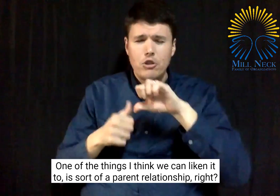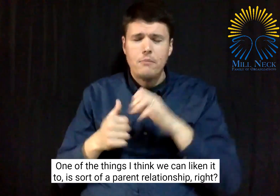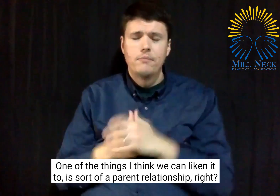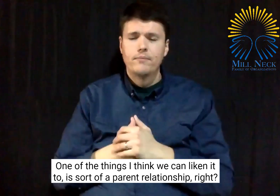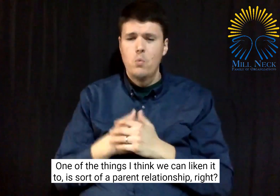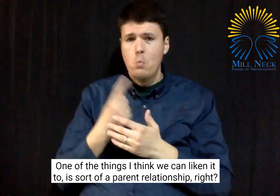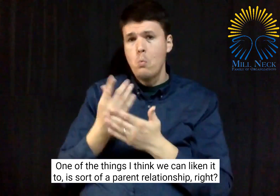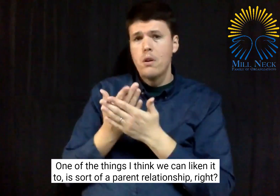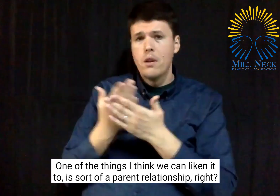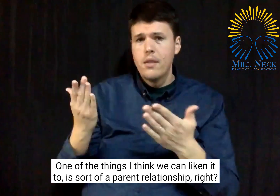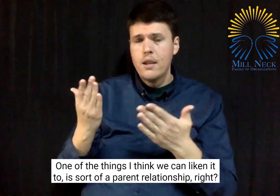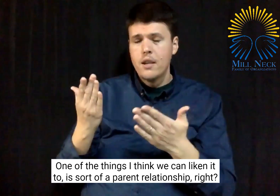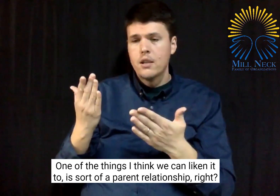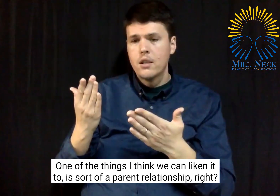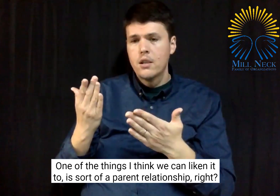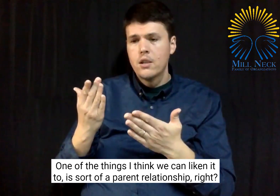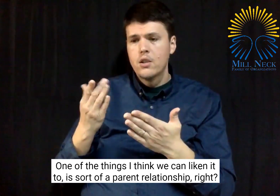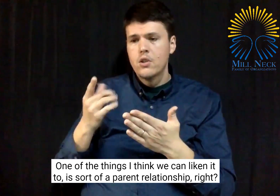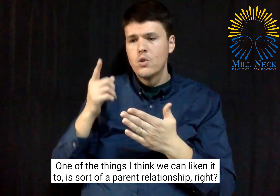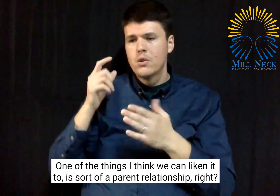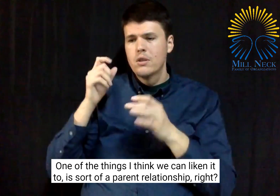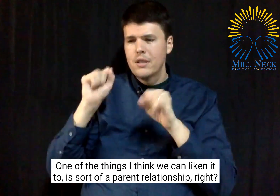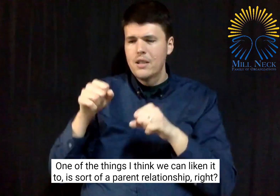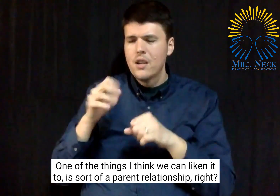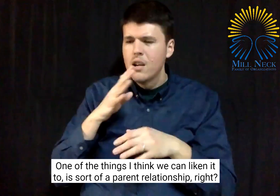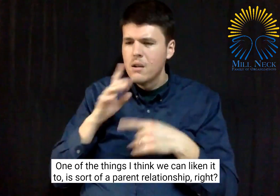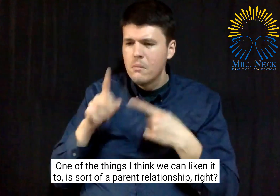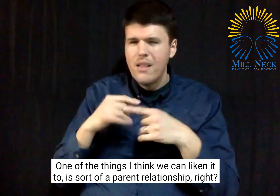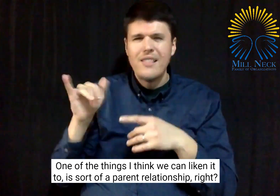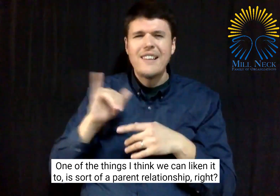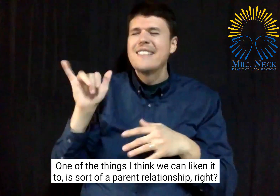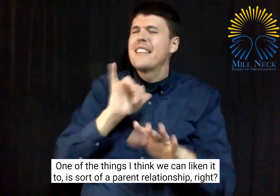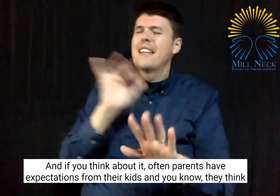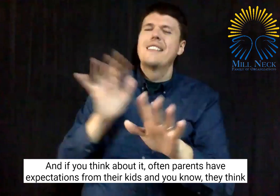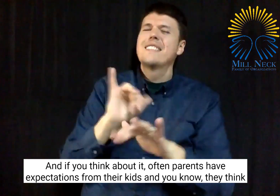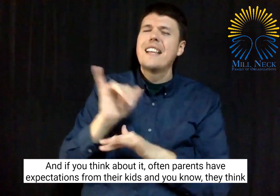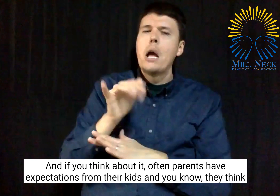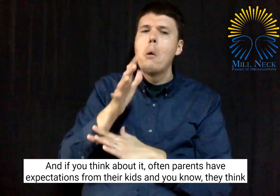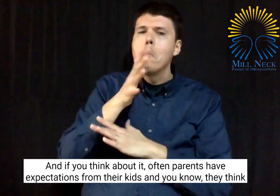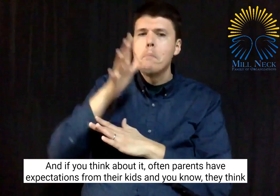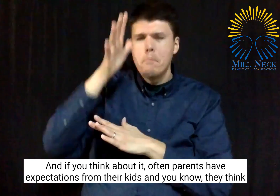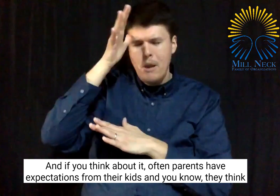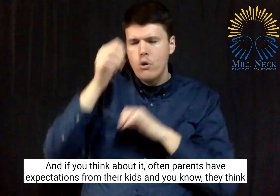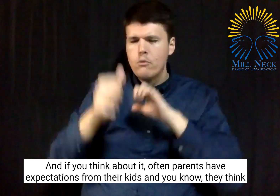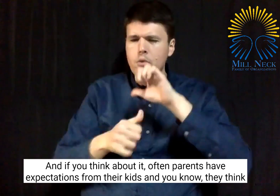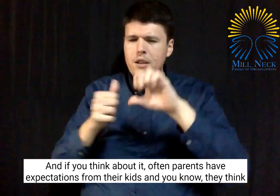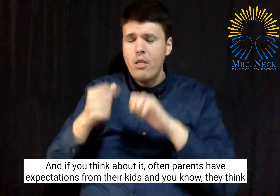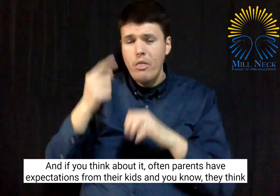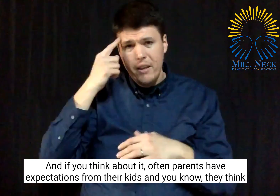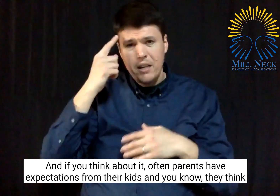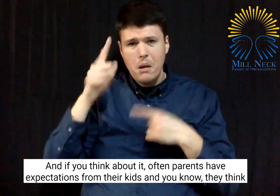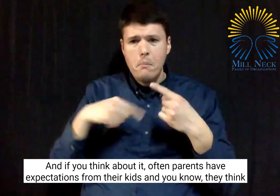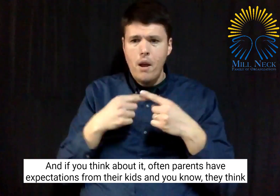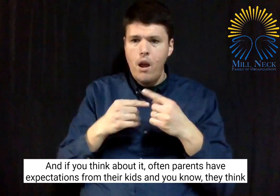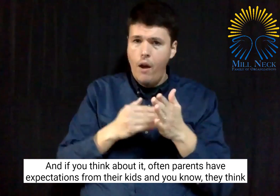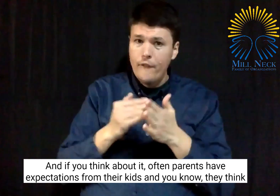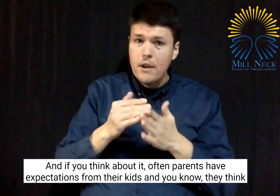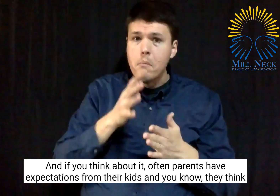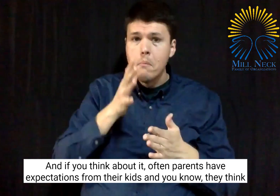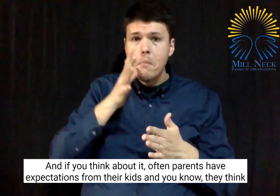I think we can liken it to is sort of a parent relationship, right? And if you think about, often parents have expectations from their kids,